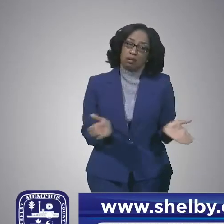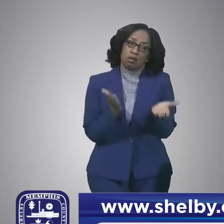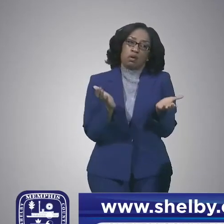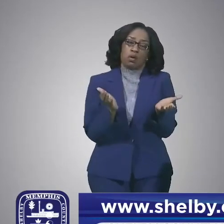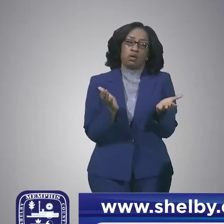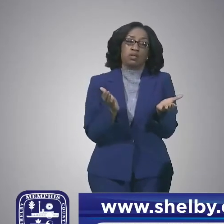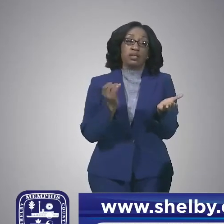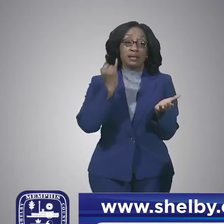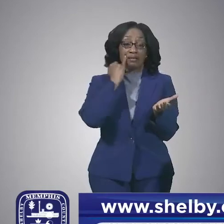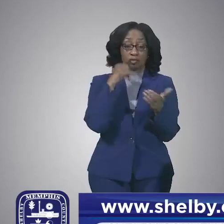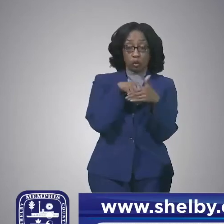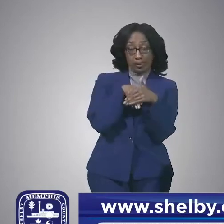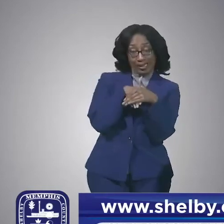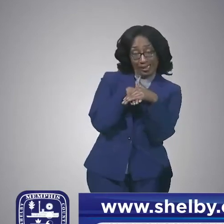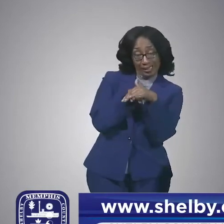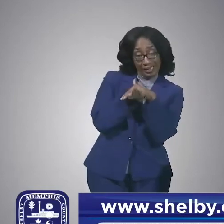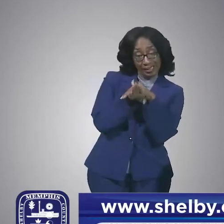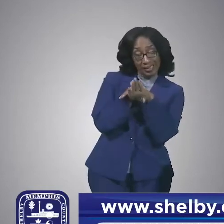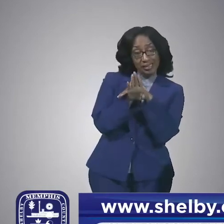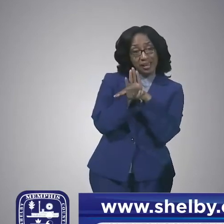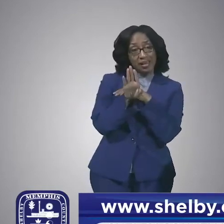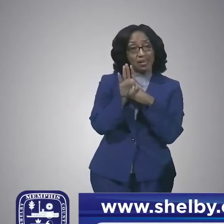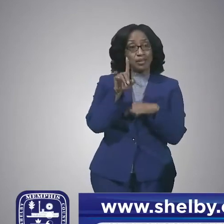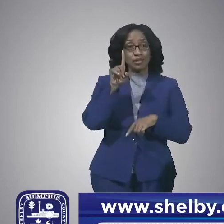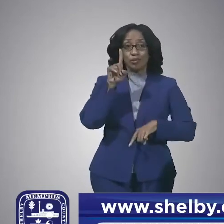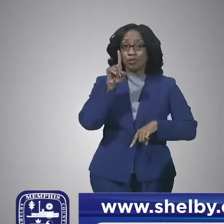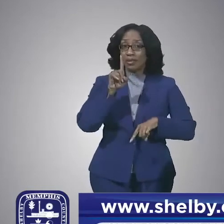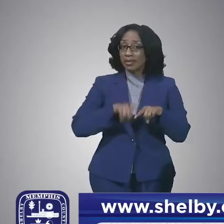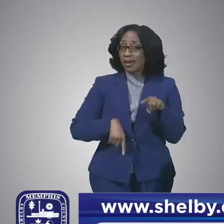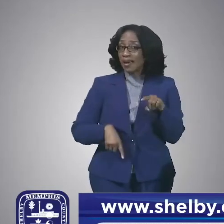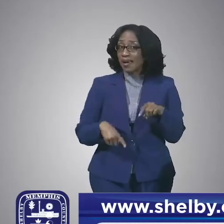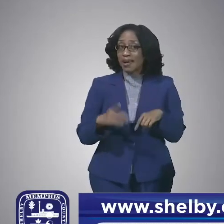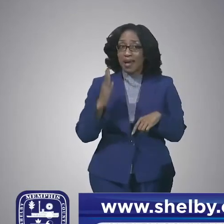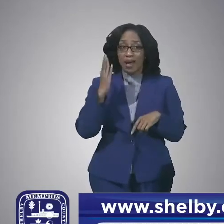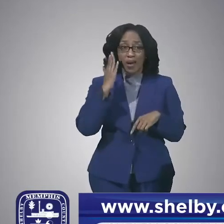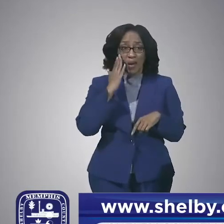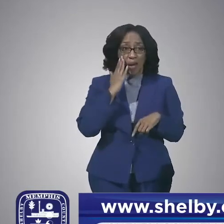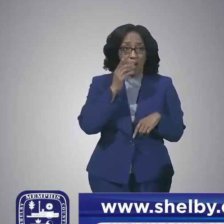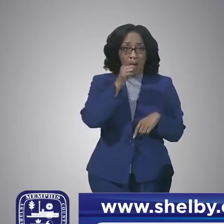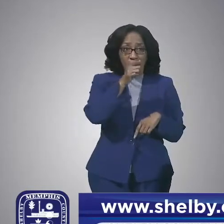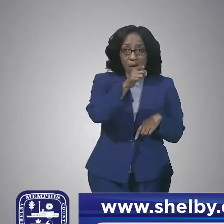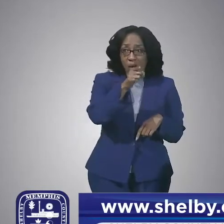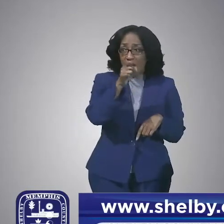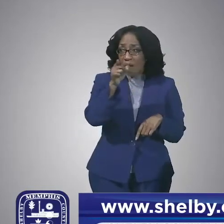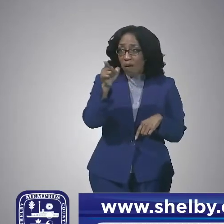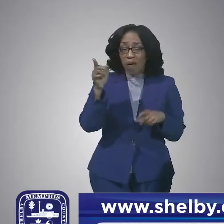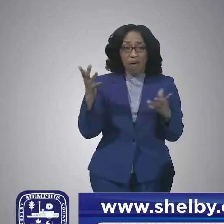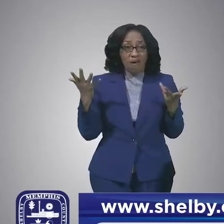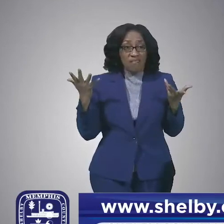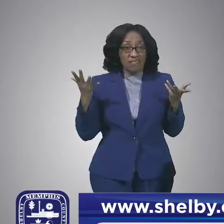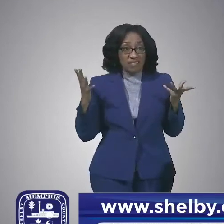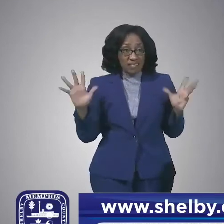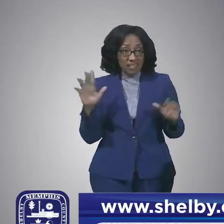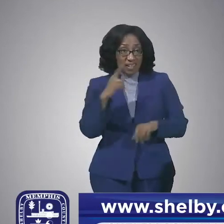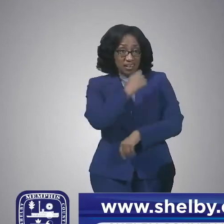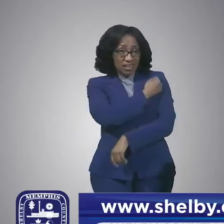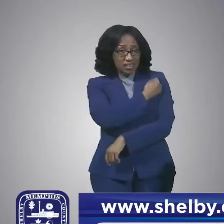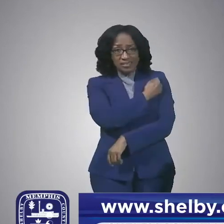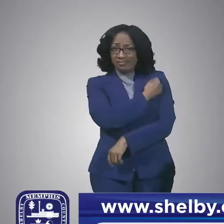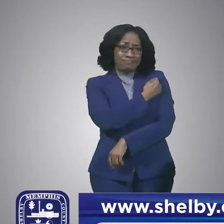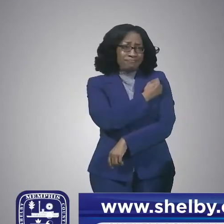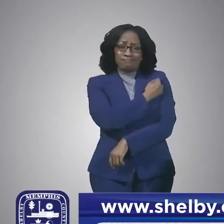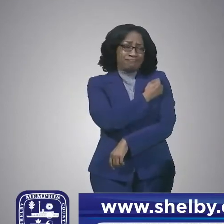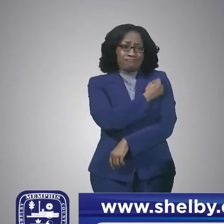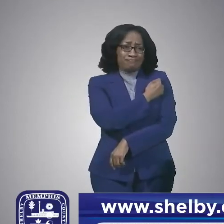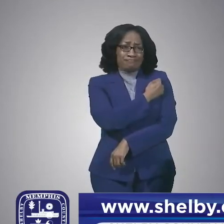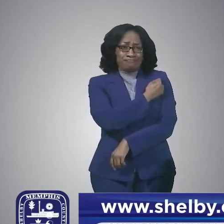any public space, you cannot safely know the vaccination status or the health status of all the people that